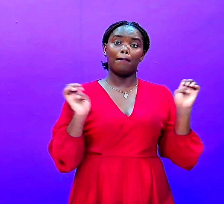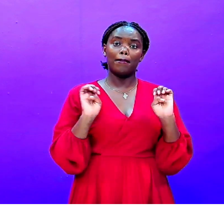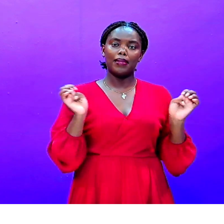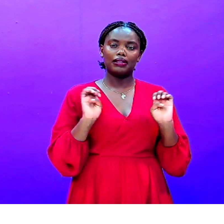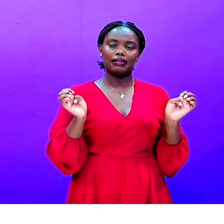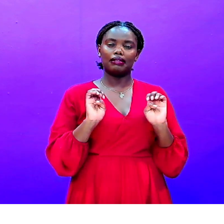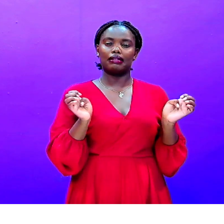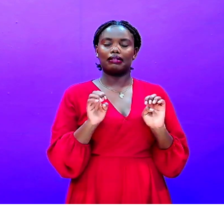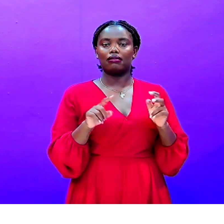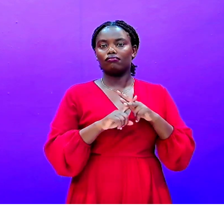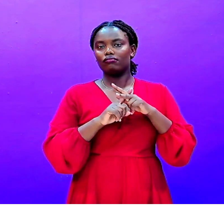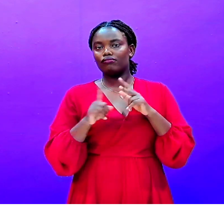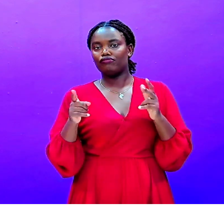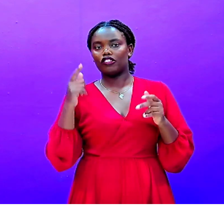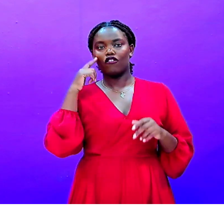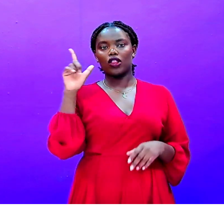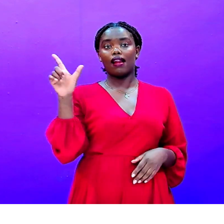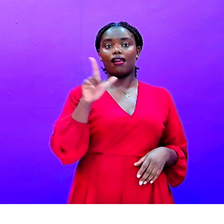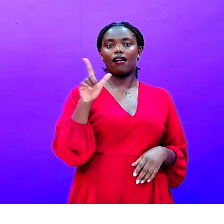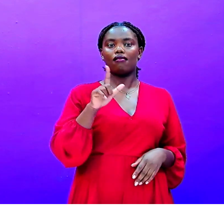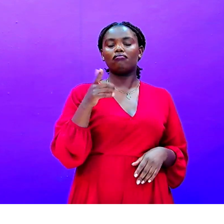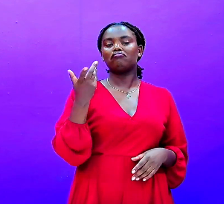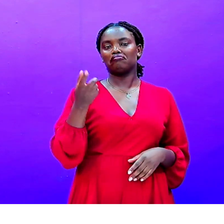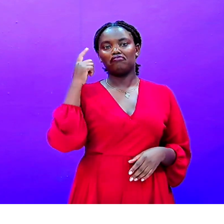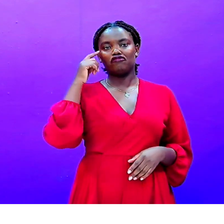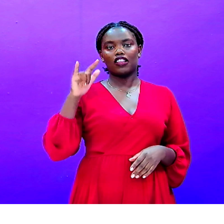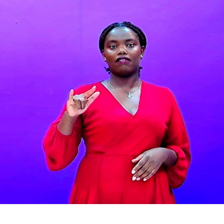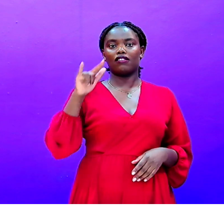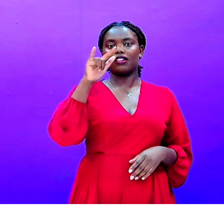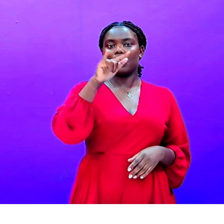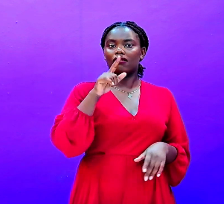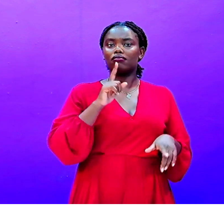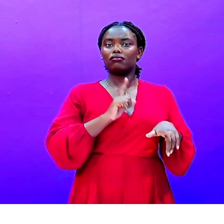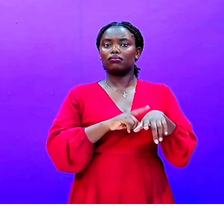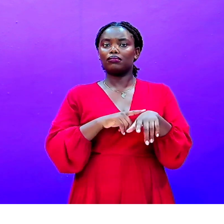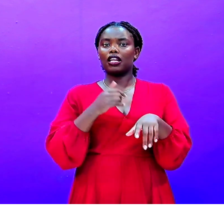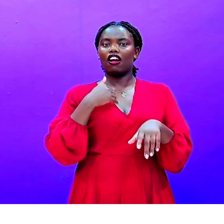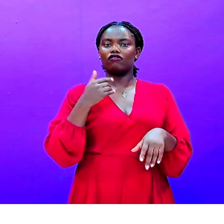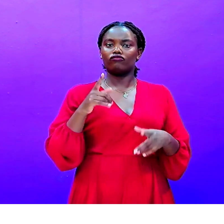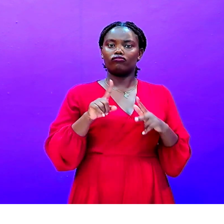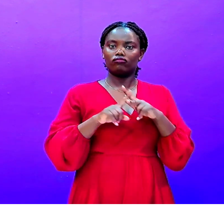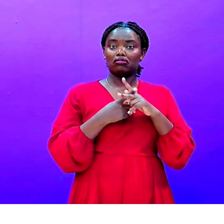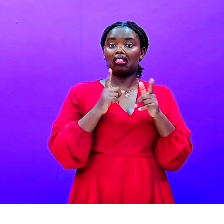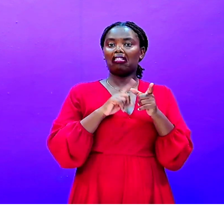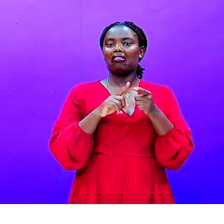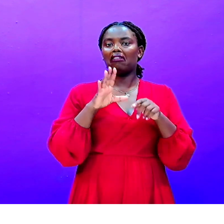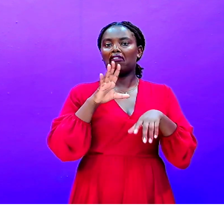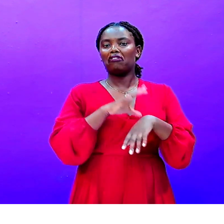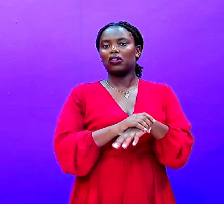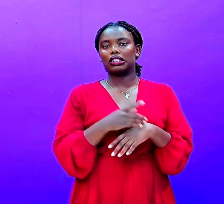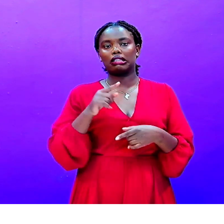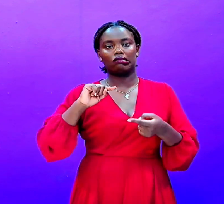Police says he had been seated near an emergency exit on the London-bound